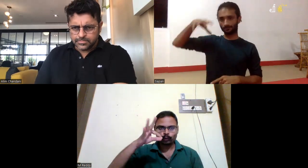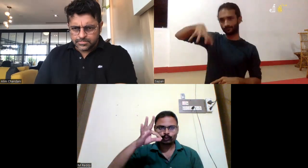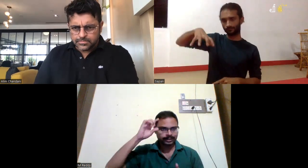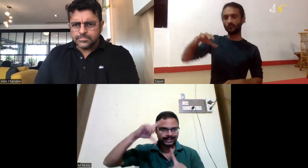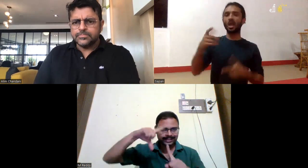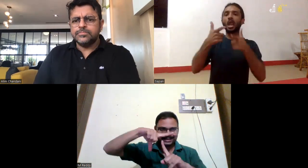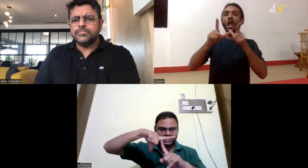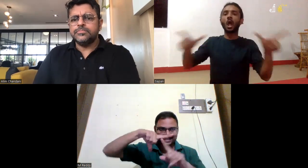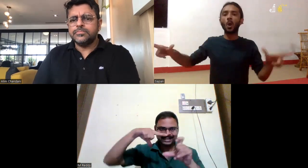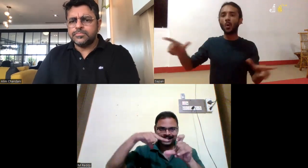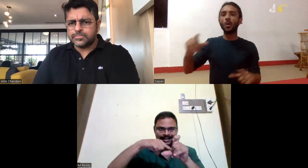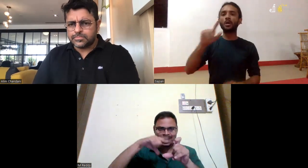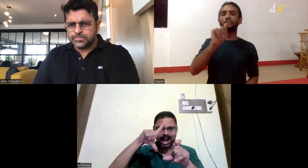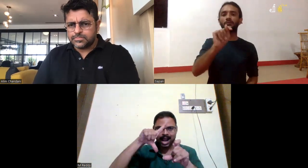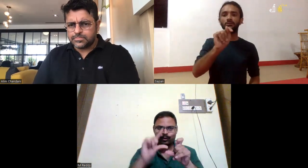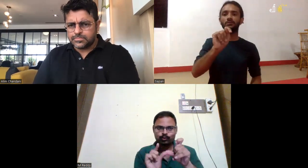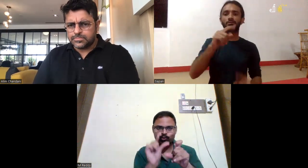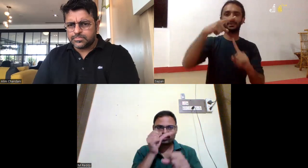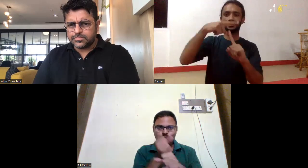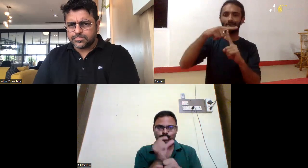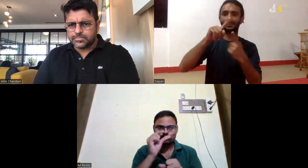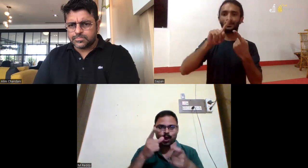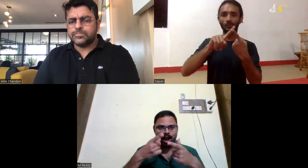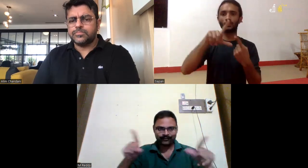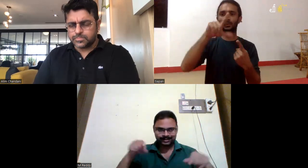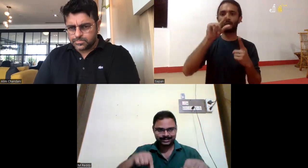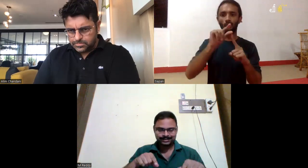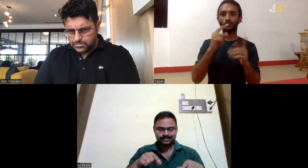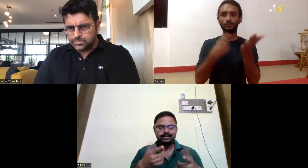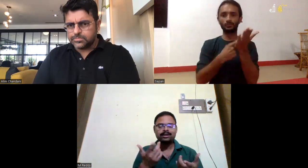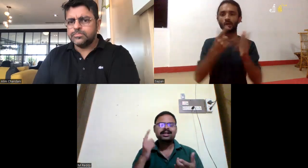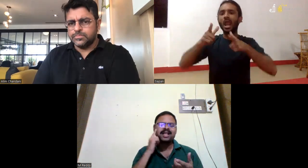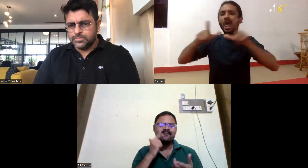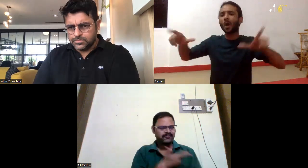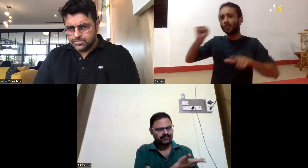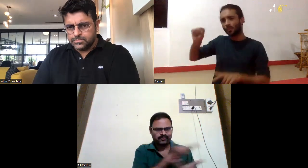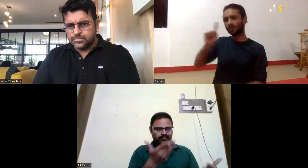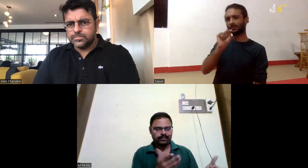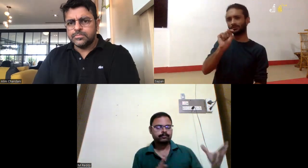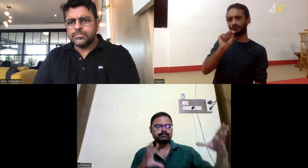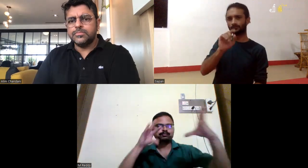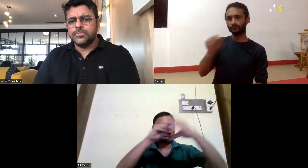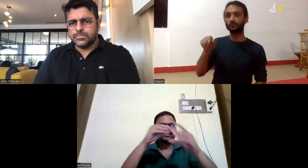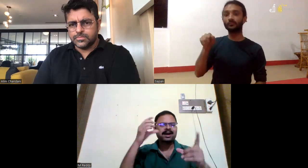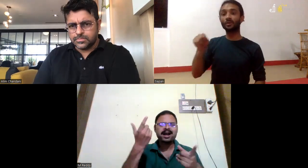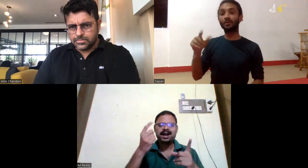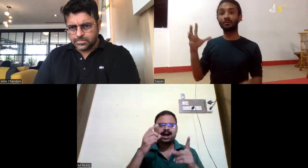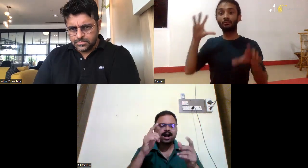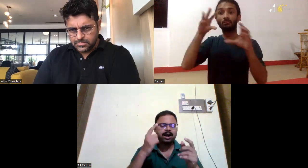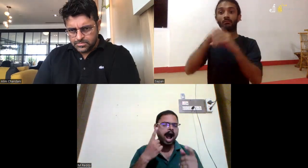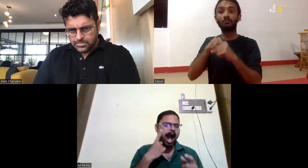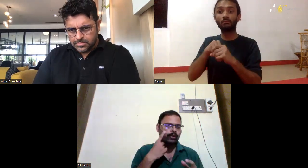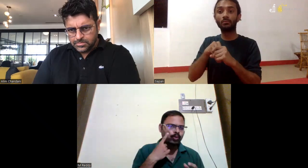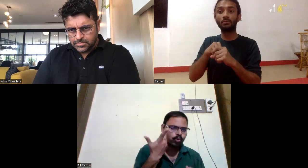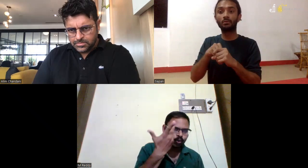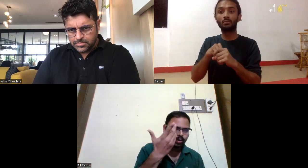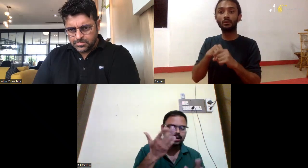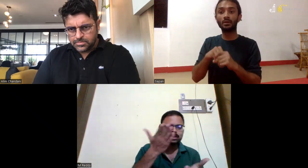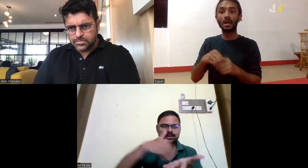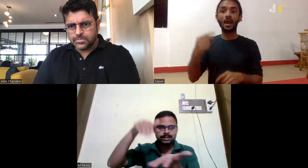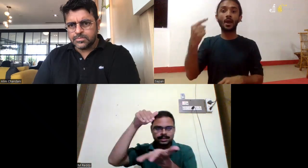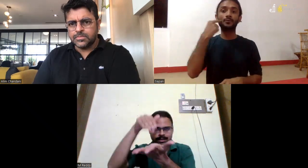India only, it's all across the world. But the main problem here is there are many people, in